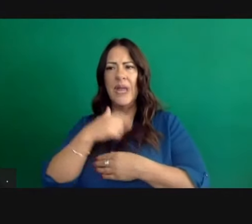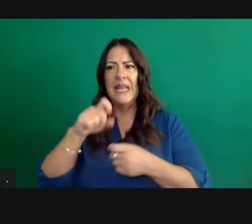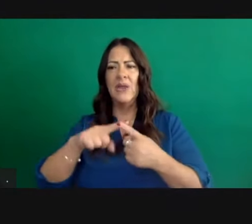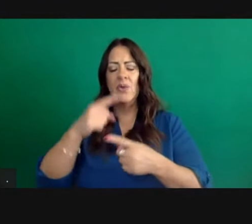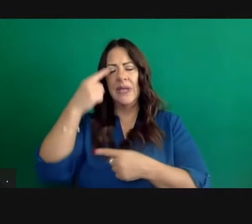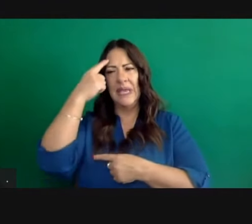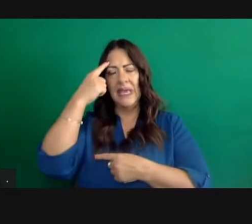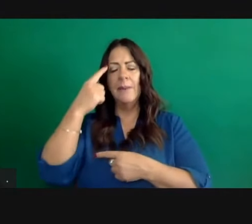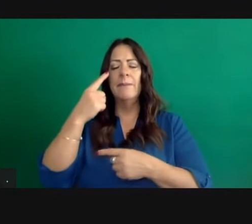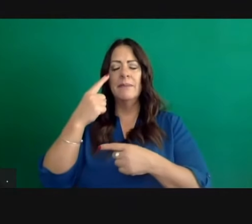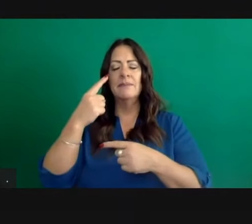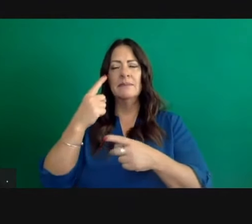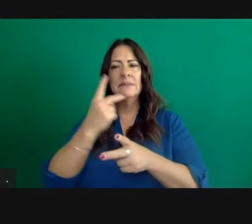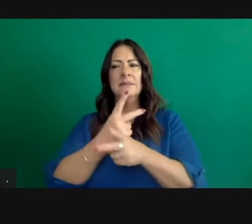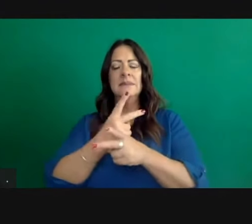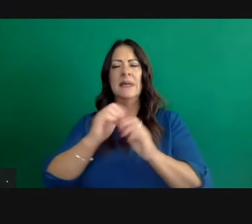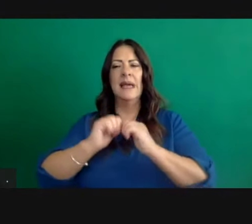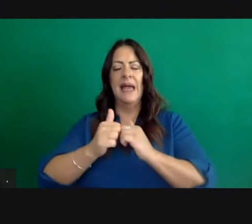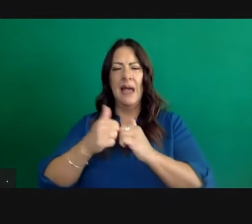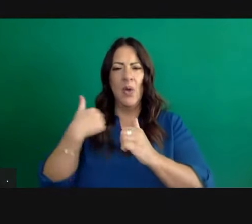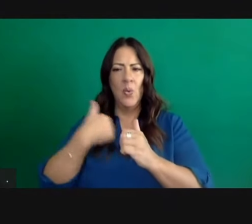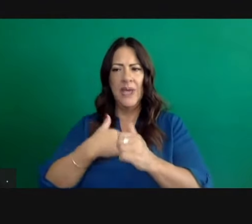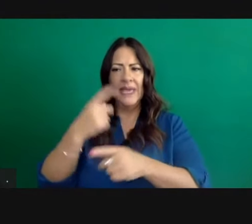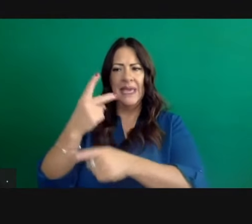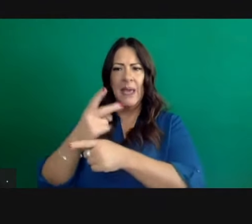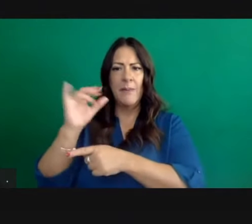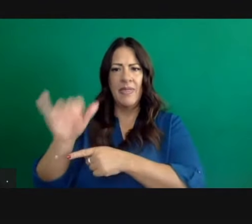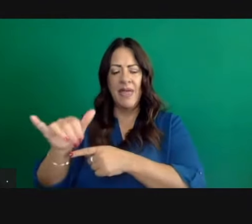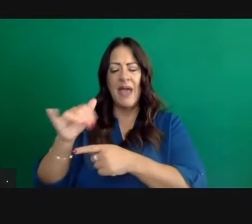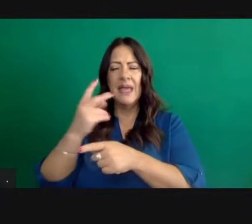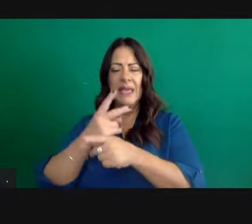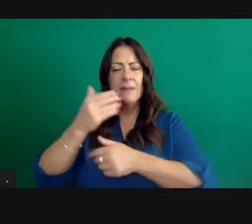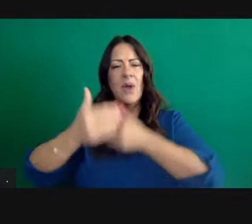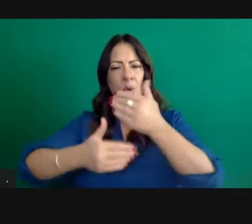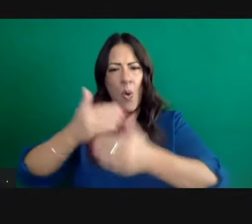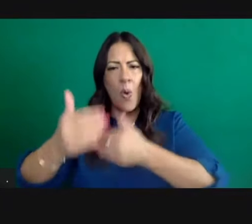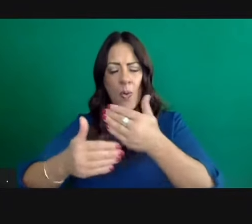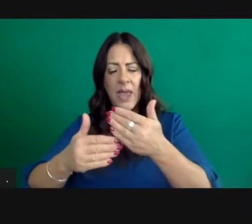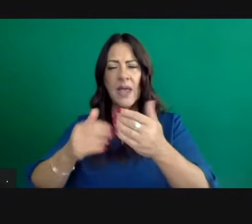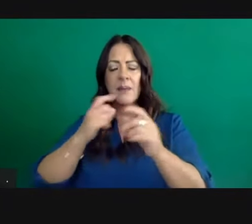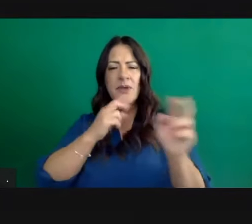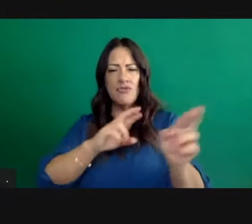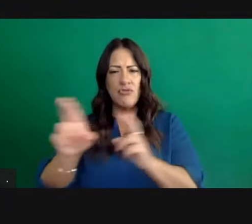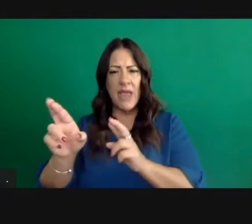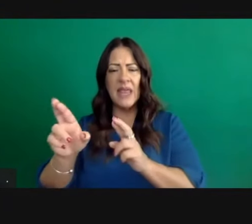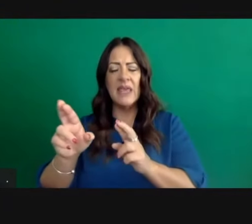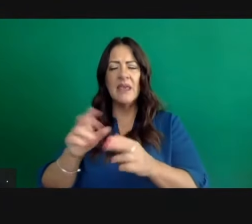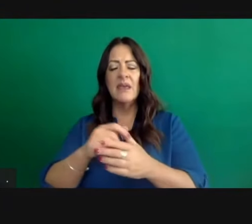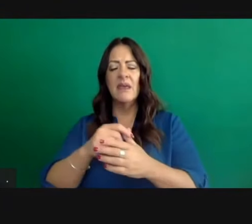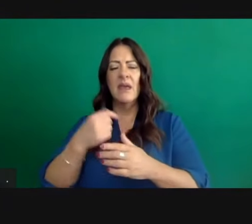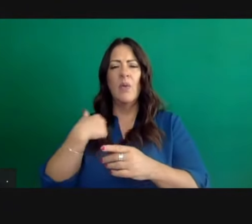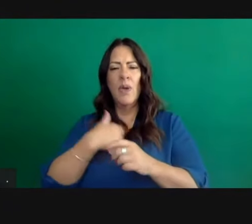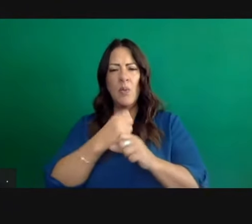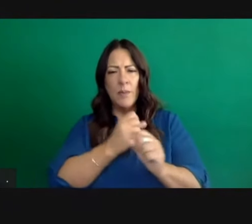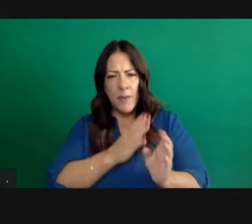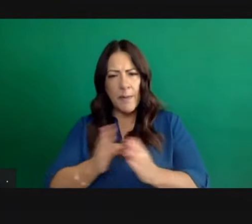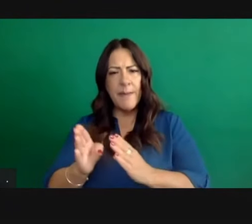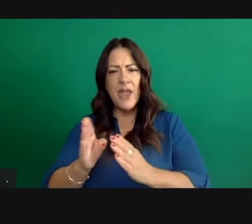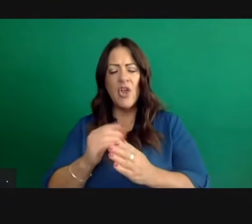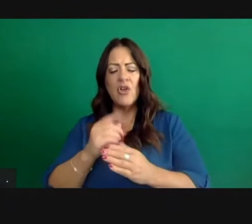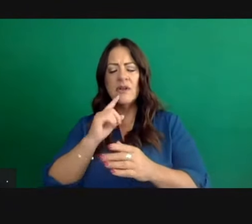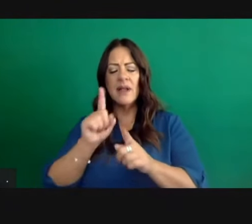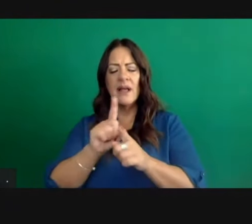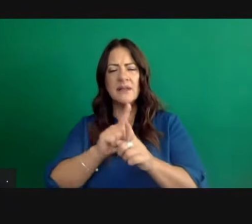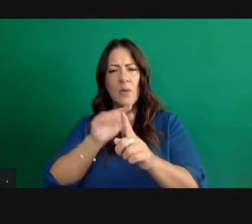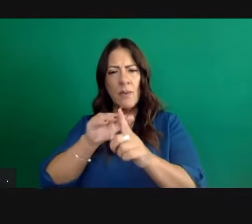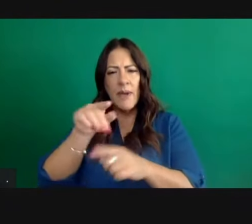forward movement going. And we will always be prepared to do that. But I'll remind you, as you know